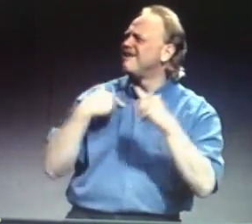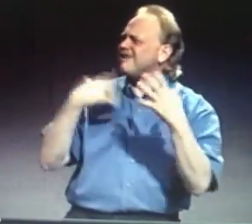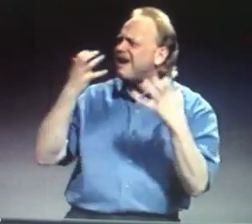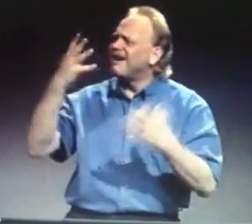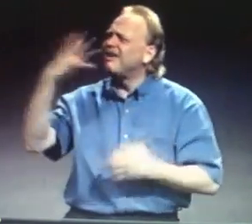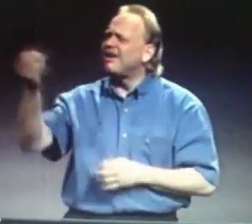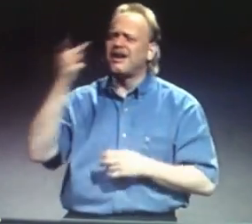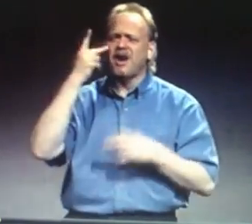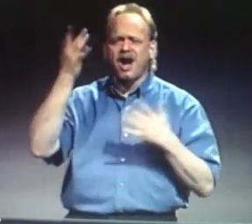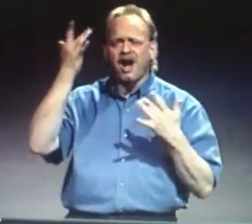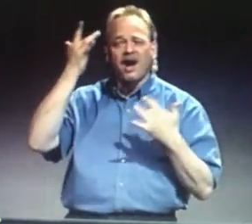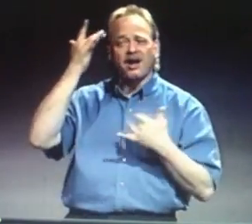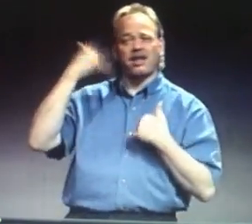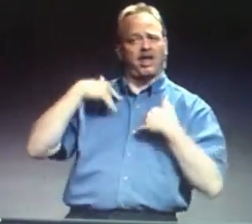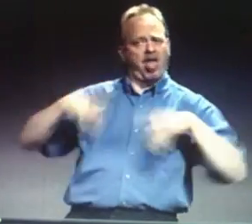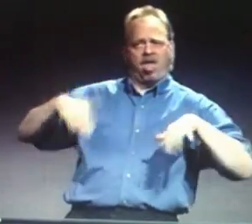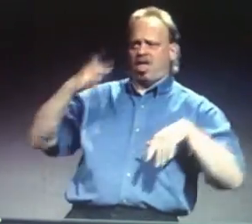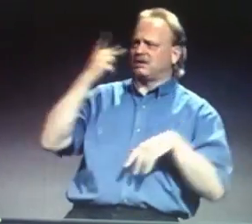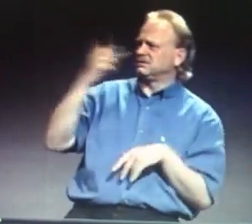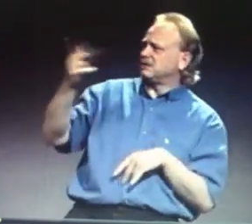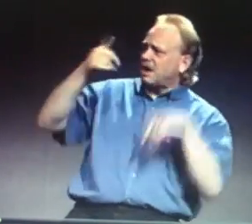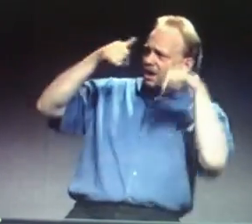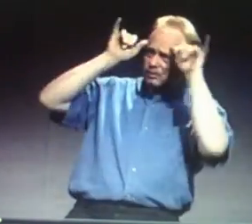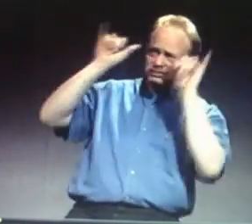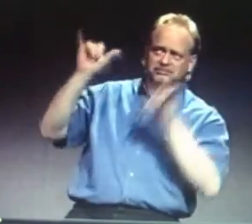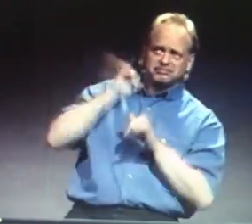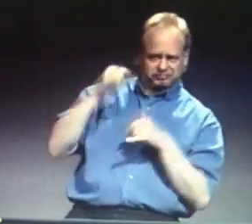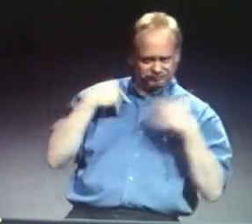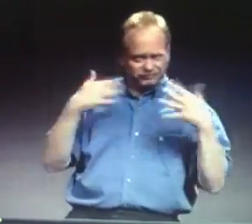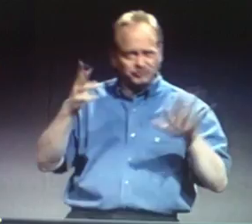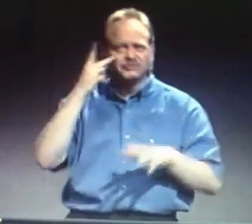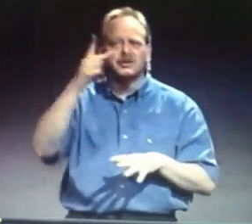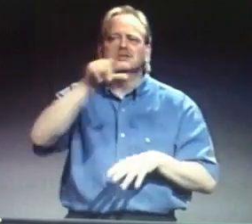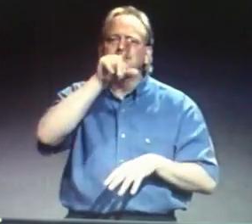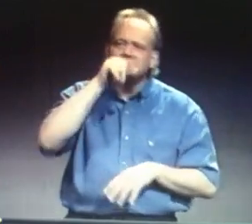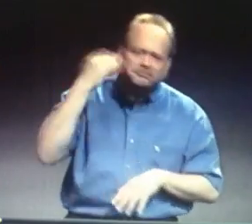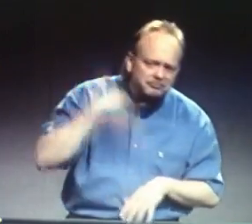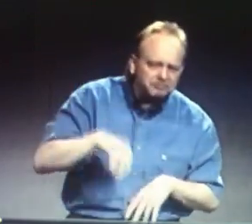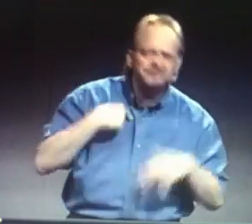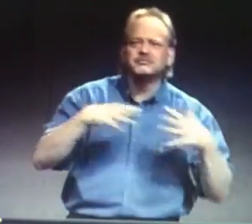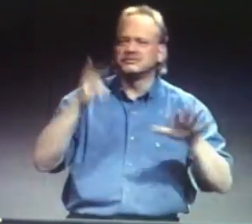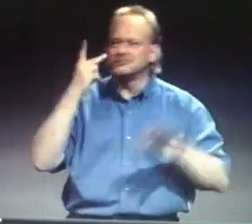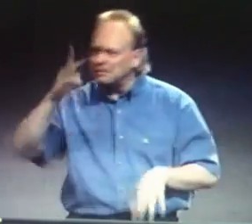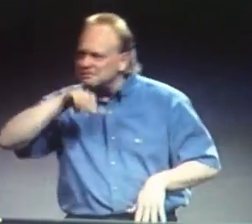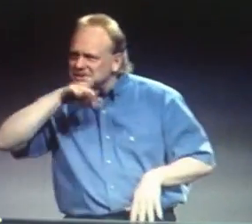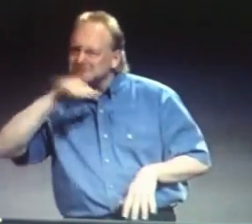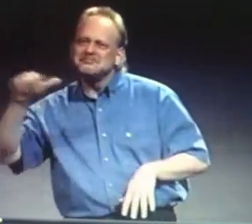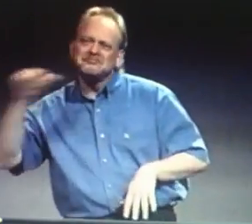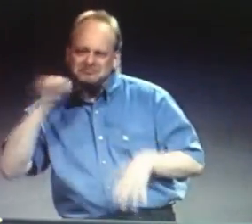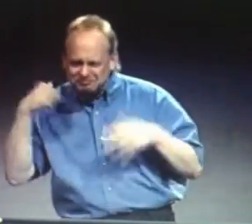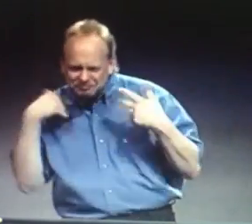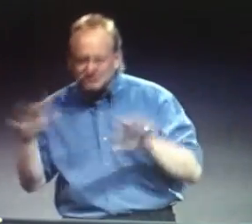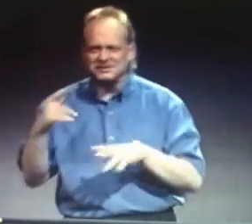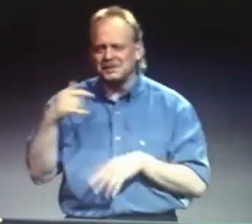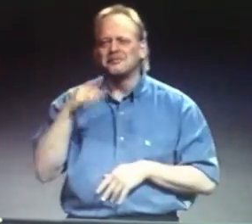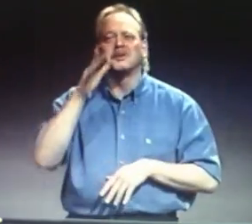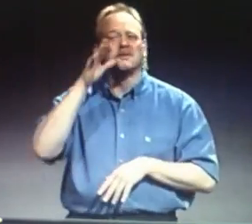I wanted to join in. I wanted to see how a cow was butchered. We get to the farm, there's chickens and cows